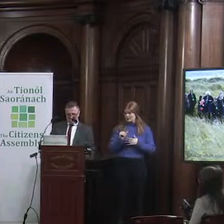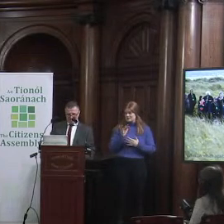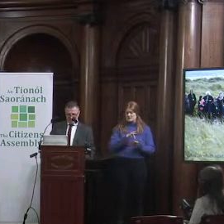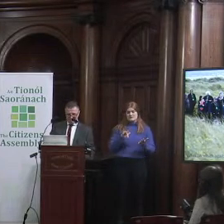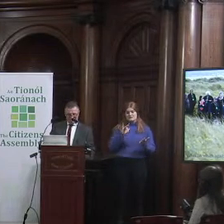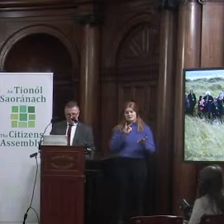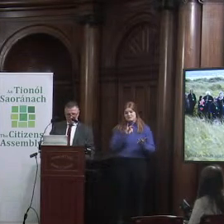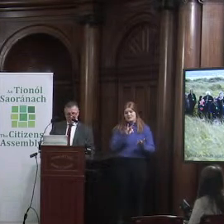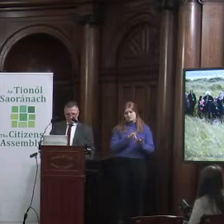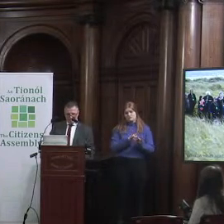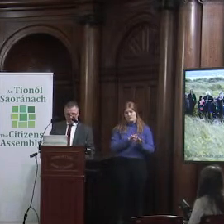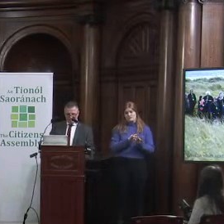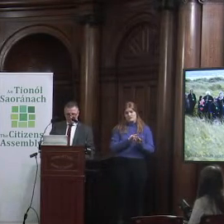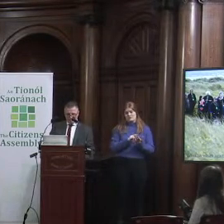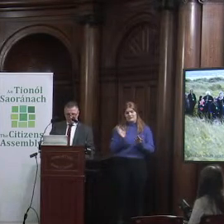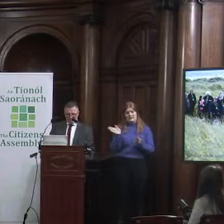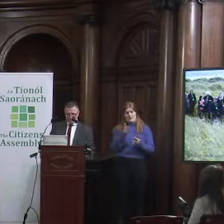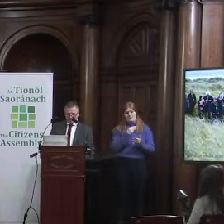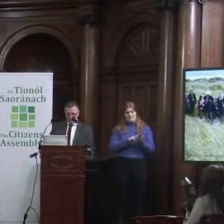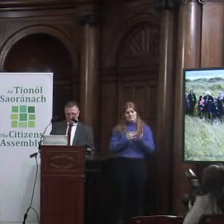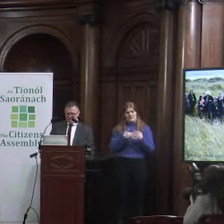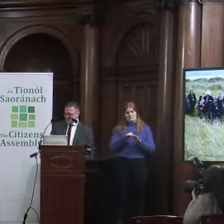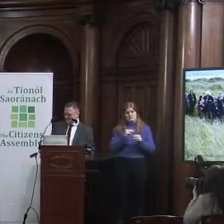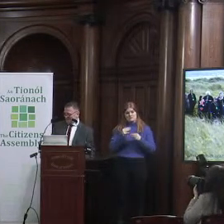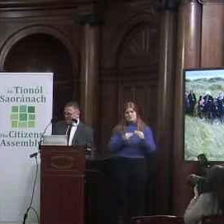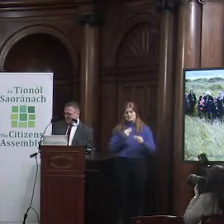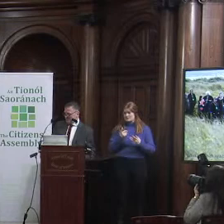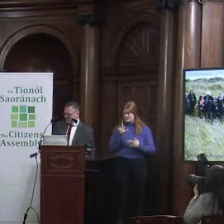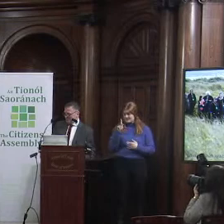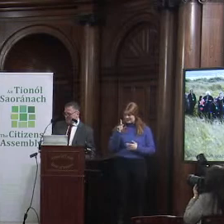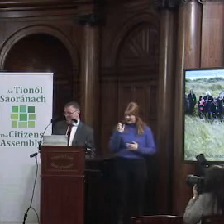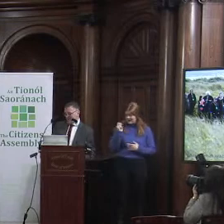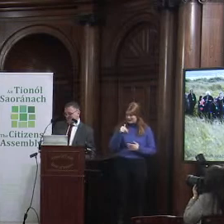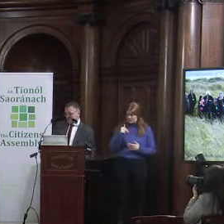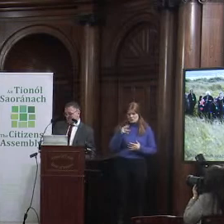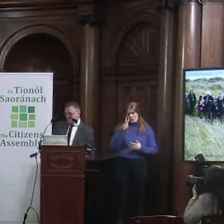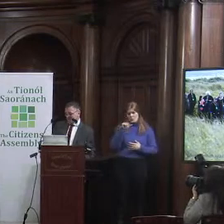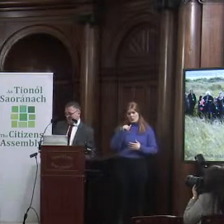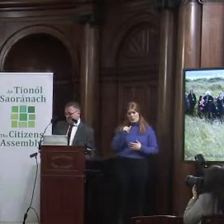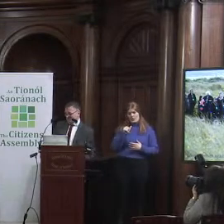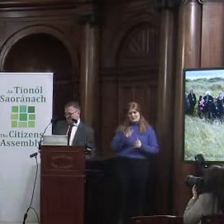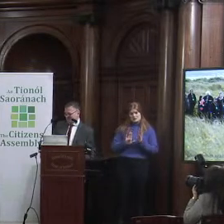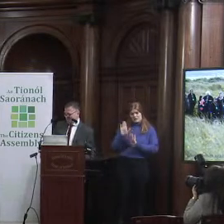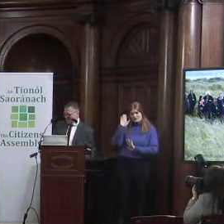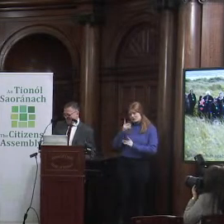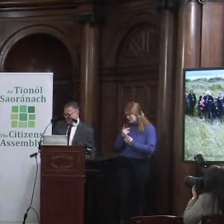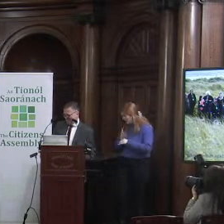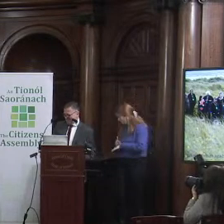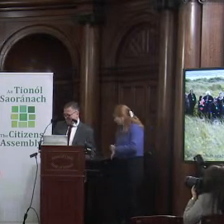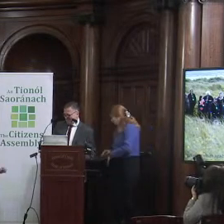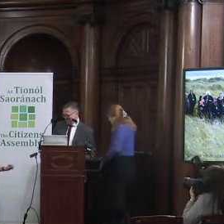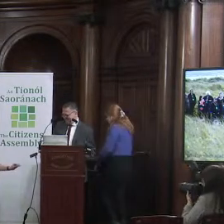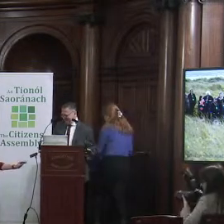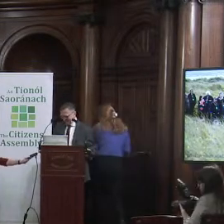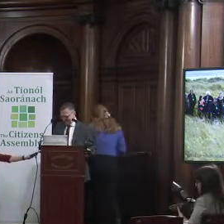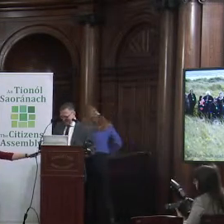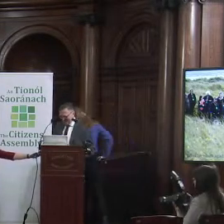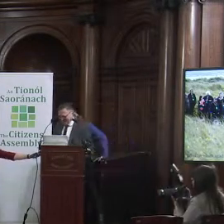central, as all the members were, to the process is, so Dan, why did you put up your hand for this? Thanks,